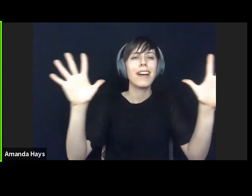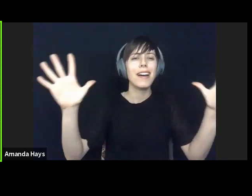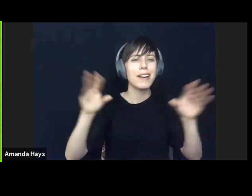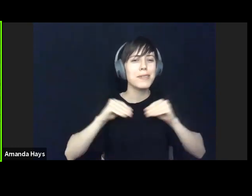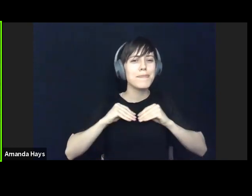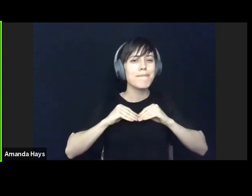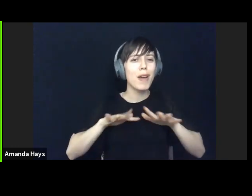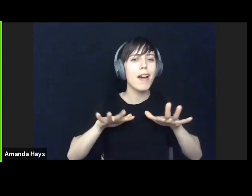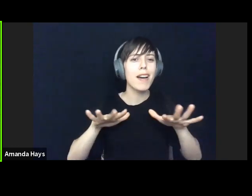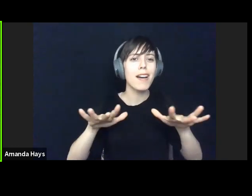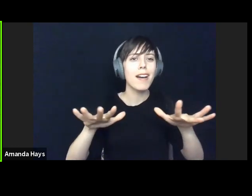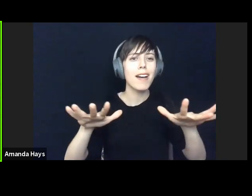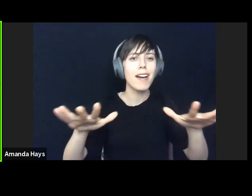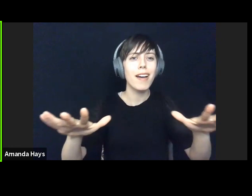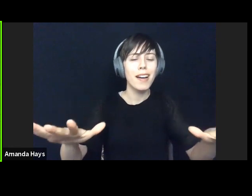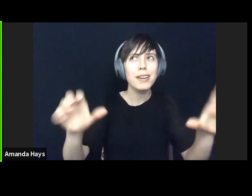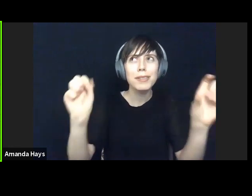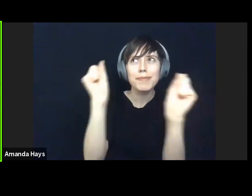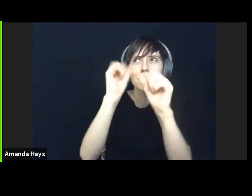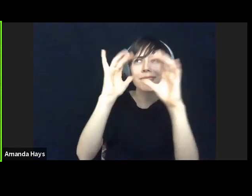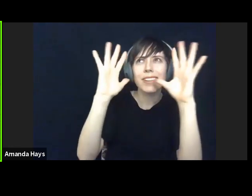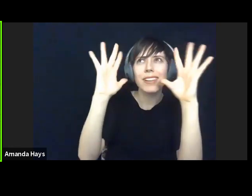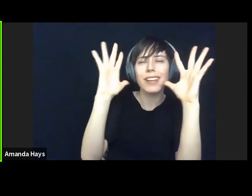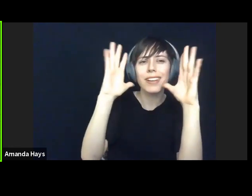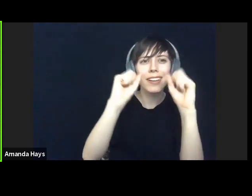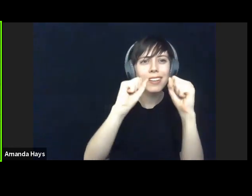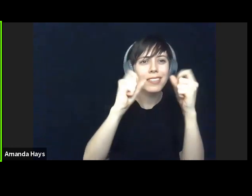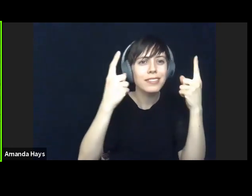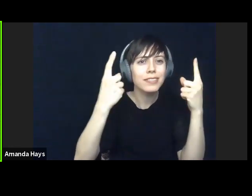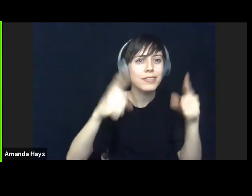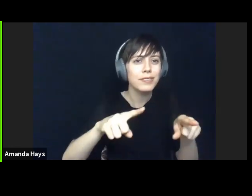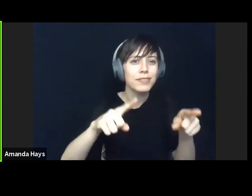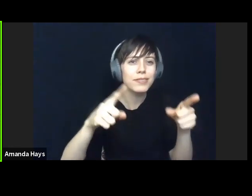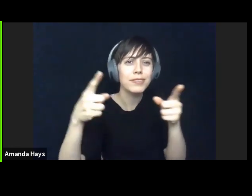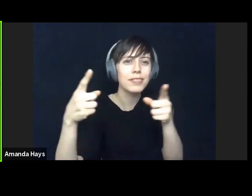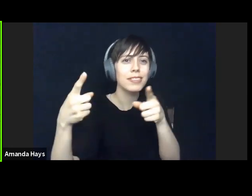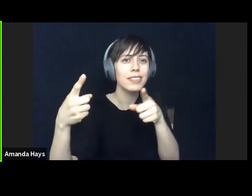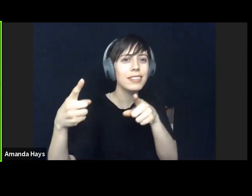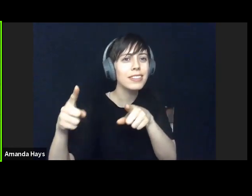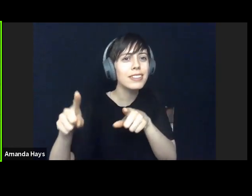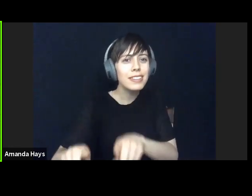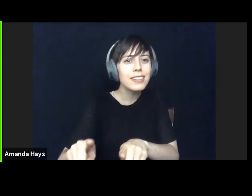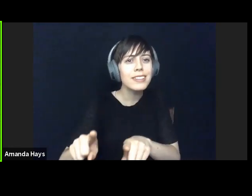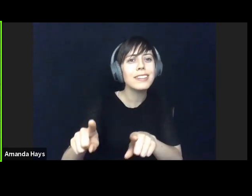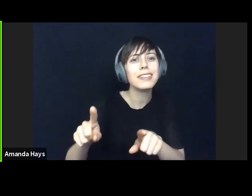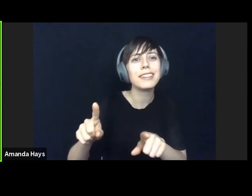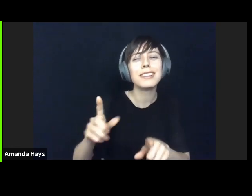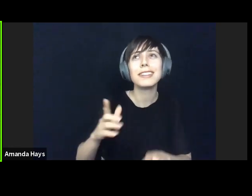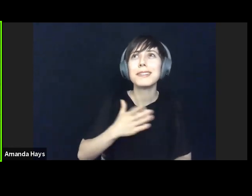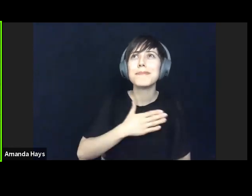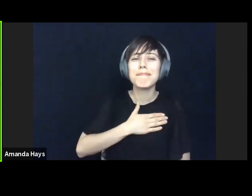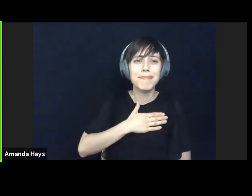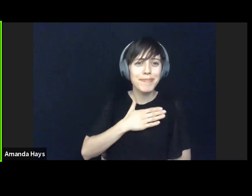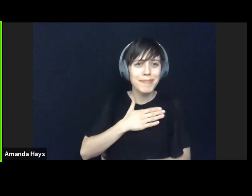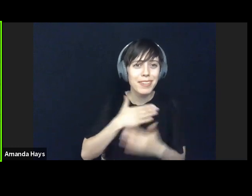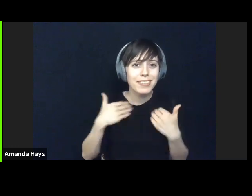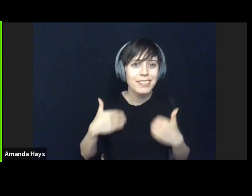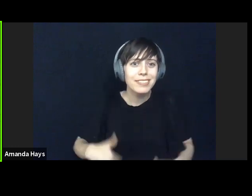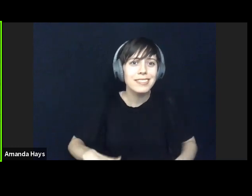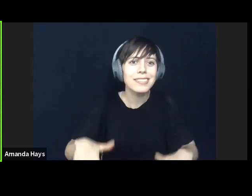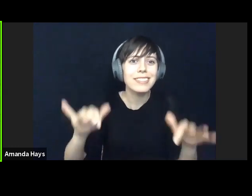There are ghosts that open up your kitchen cabinets and the drinking from